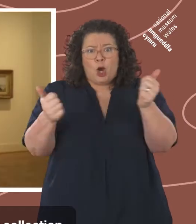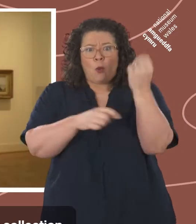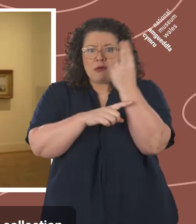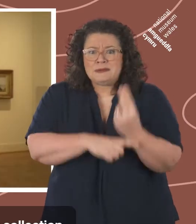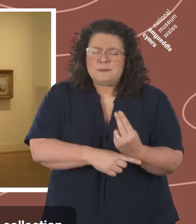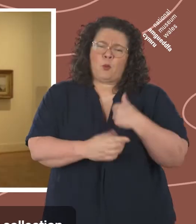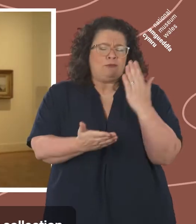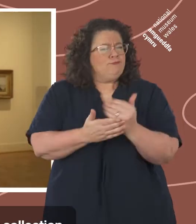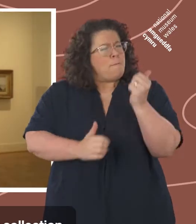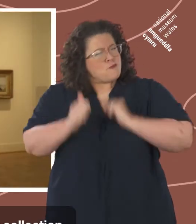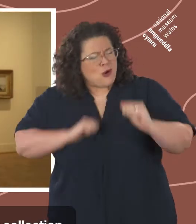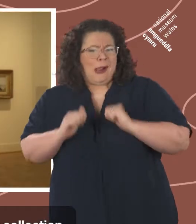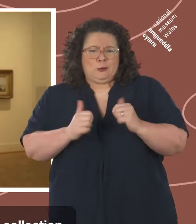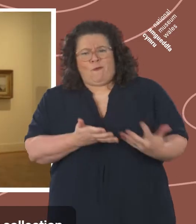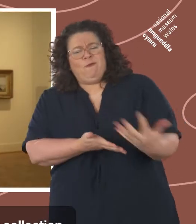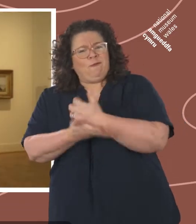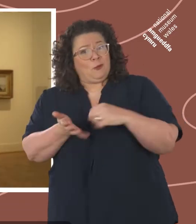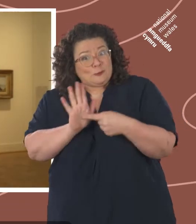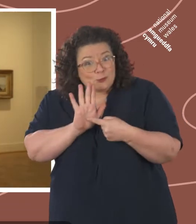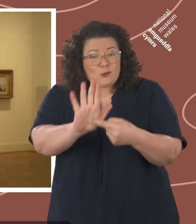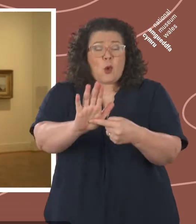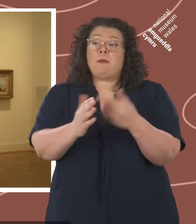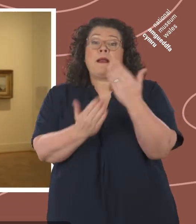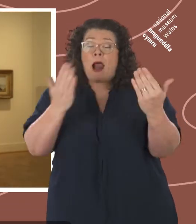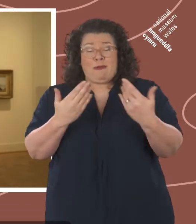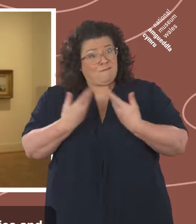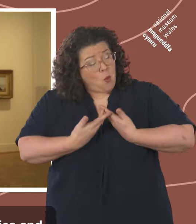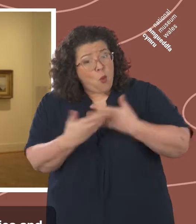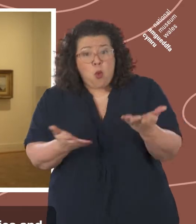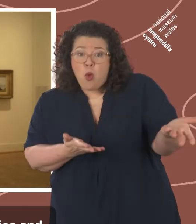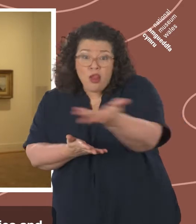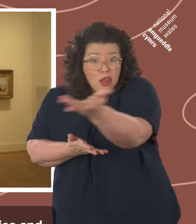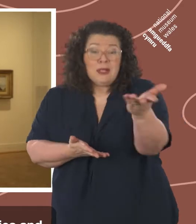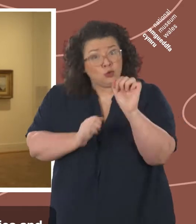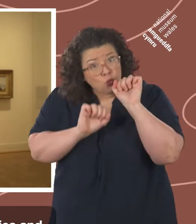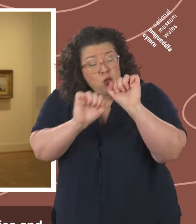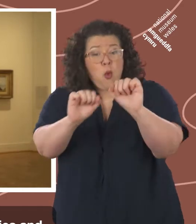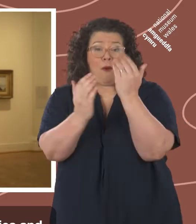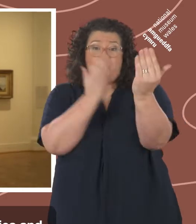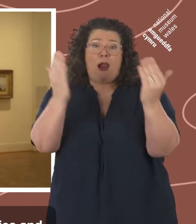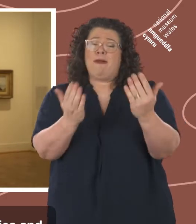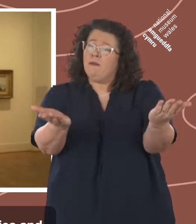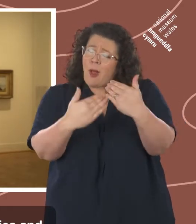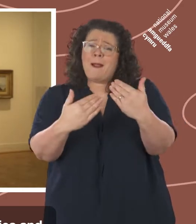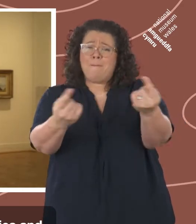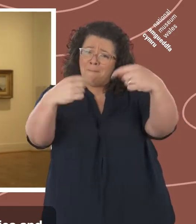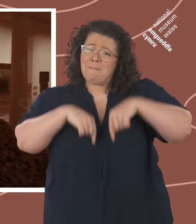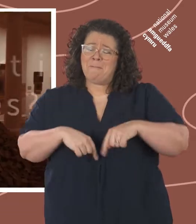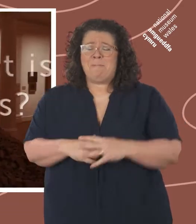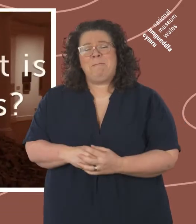We're very proud of the collection and we'd like to share it with you. These galleries are for everyone. They are your galleries and everyone is welcome.